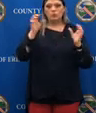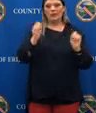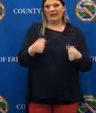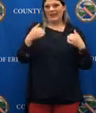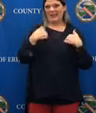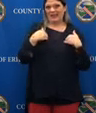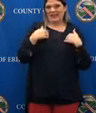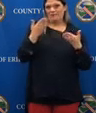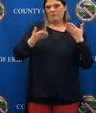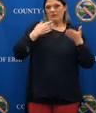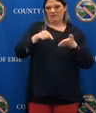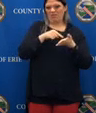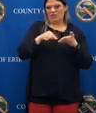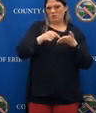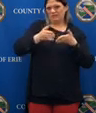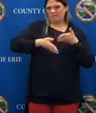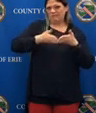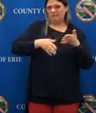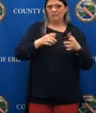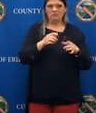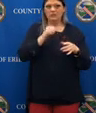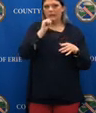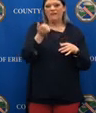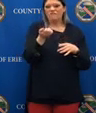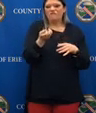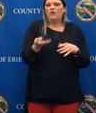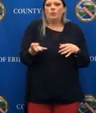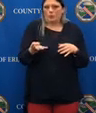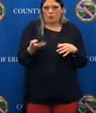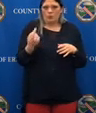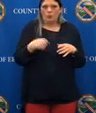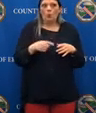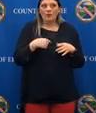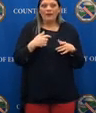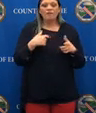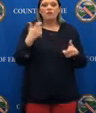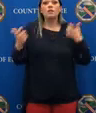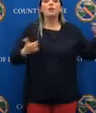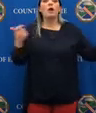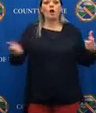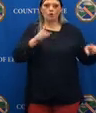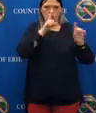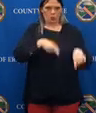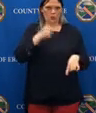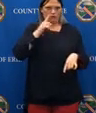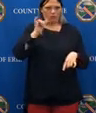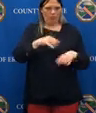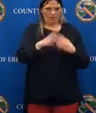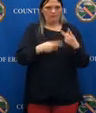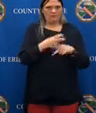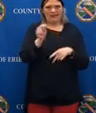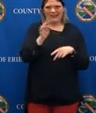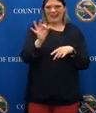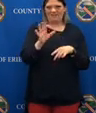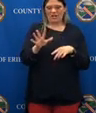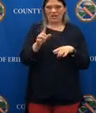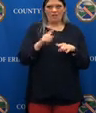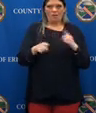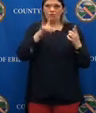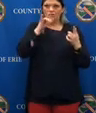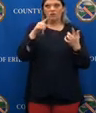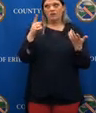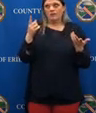those by the end of the week, and it's just not like a few ordered. We have some very large orders for N95s. However, we're at the mercy